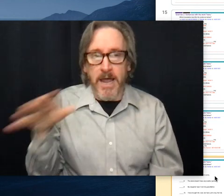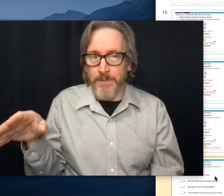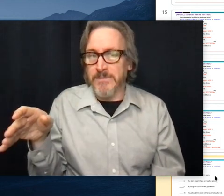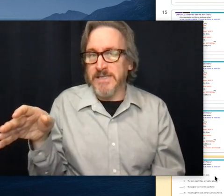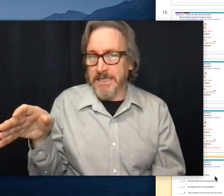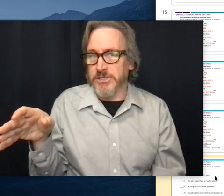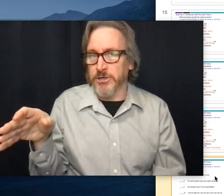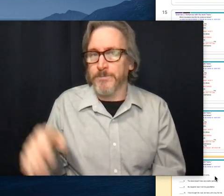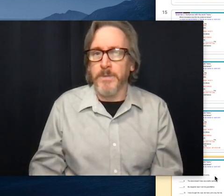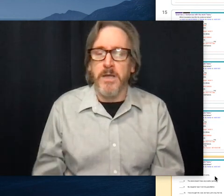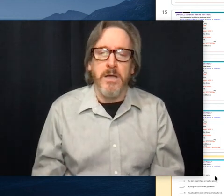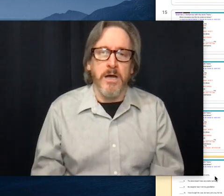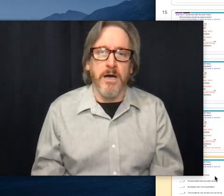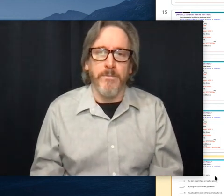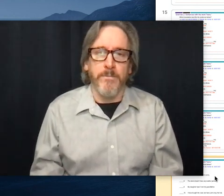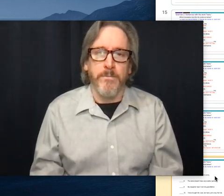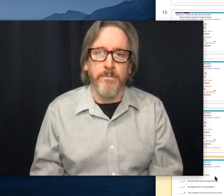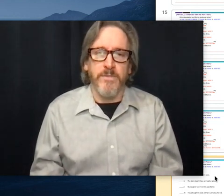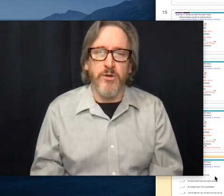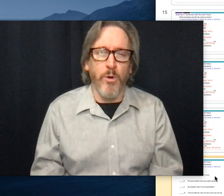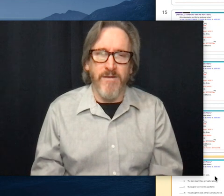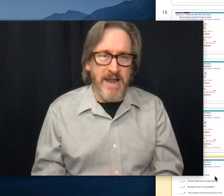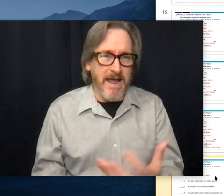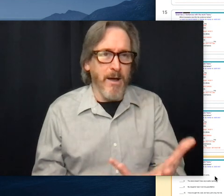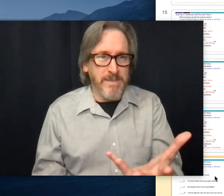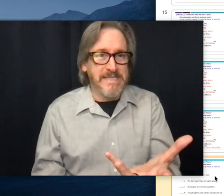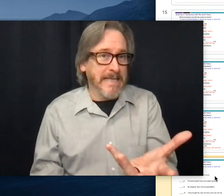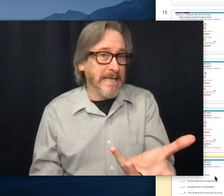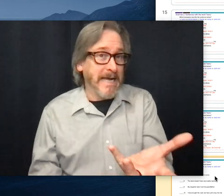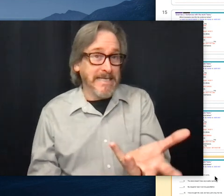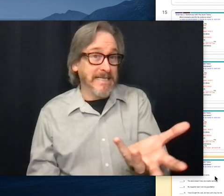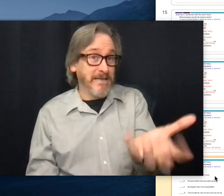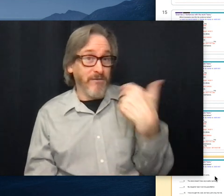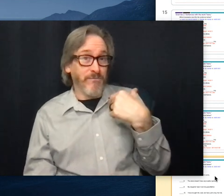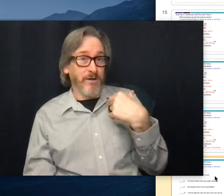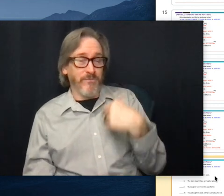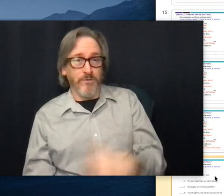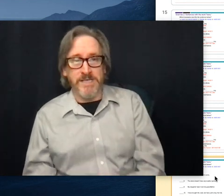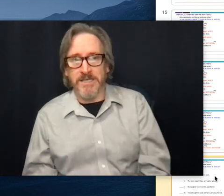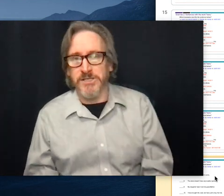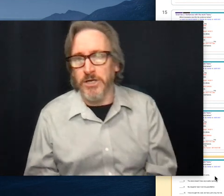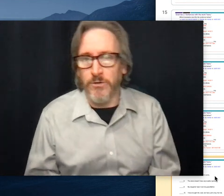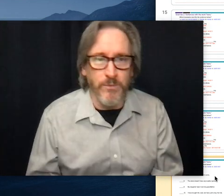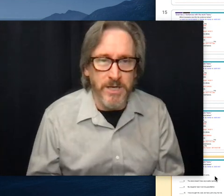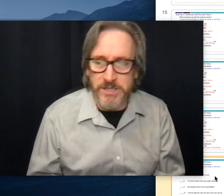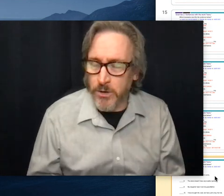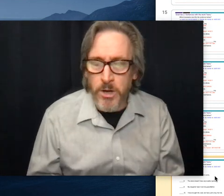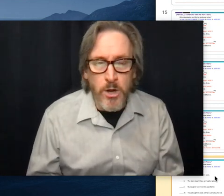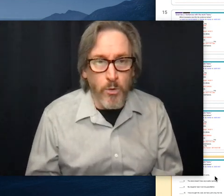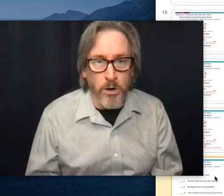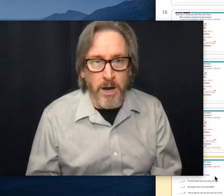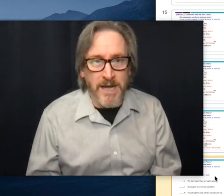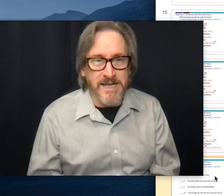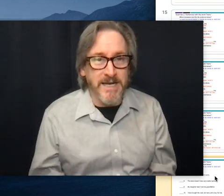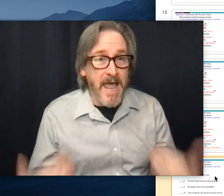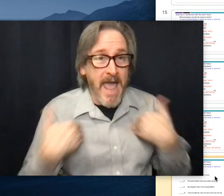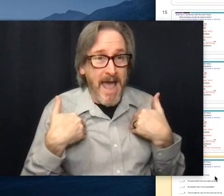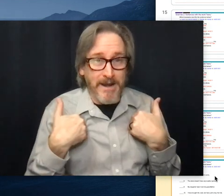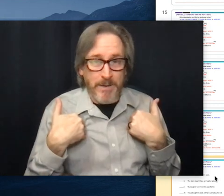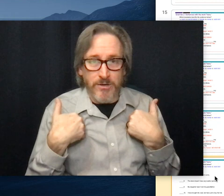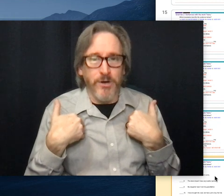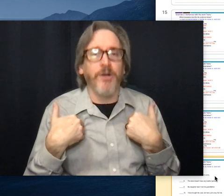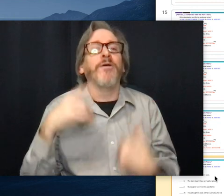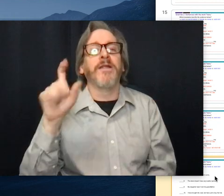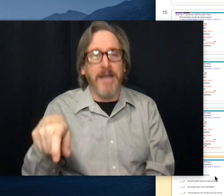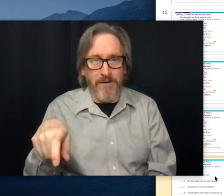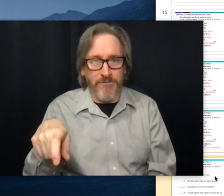to, and it becomes easier. Then you won't have a mistake like I did a few seconds ago or a few minutes ago where I said had,